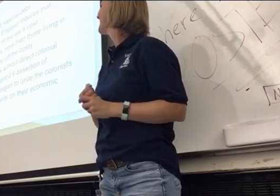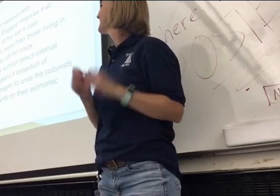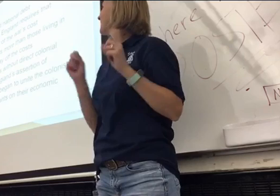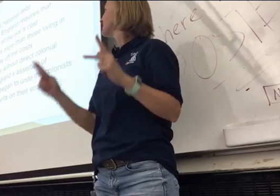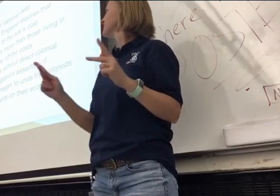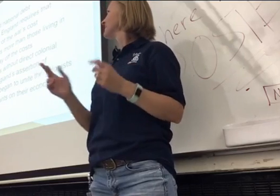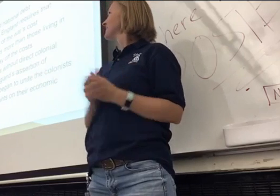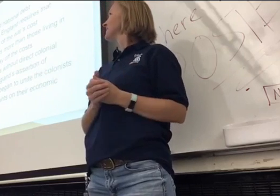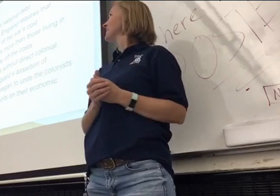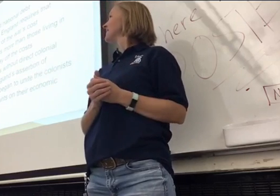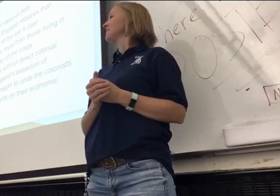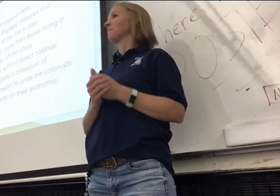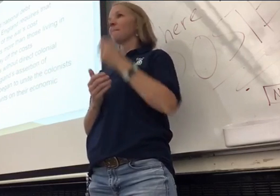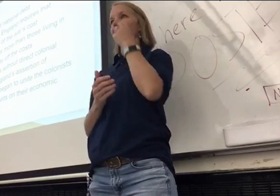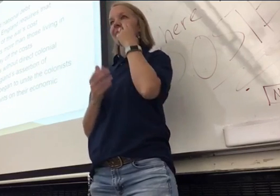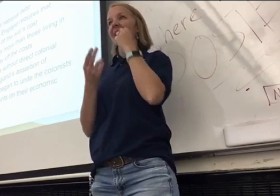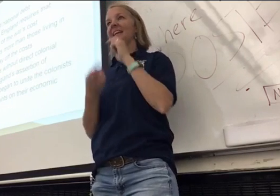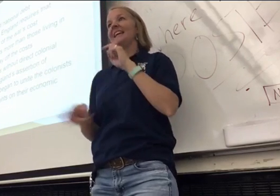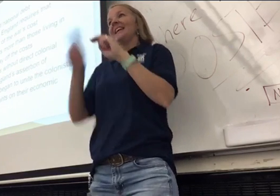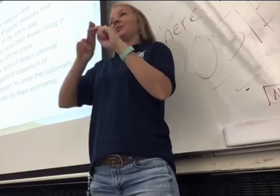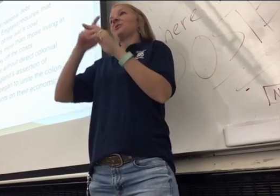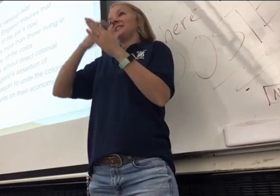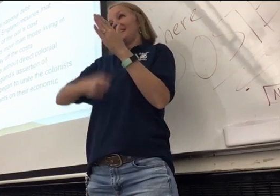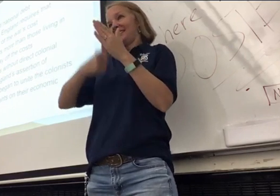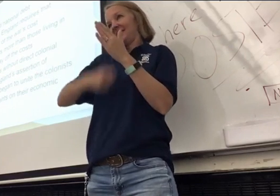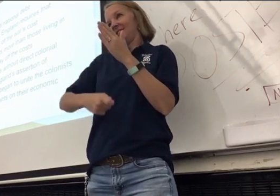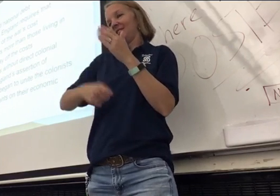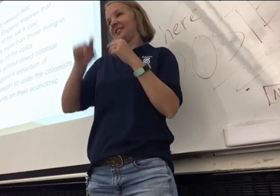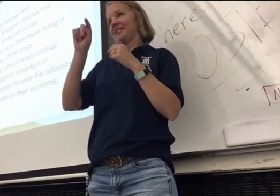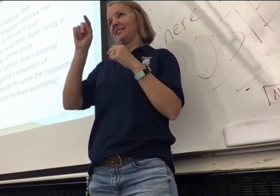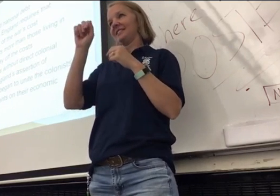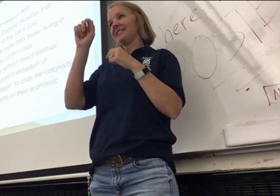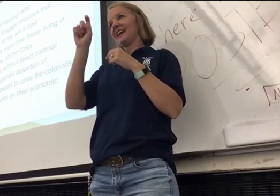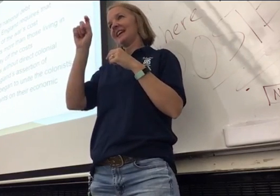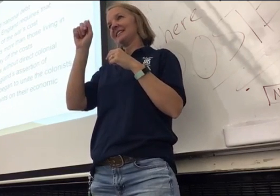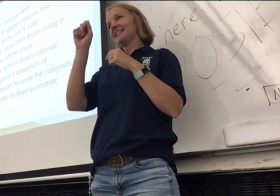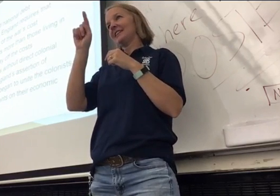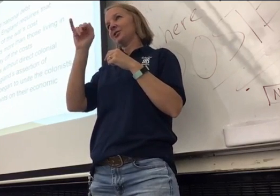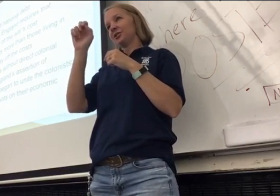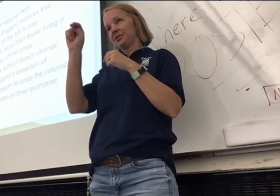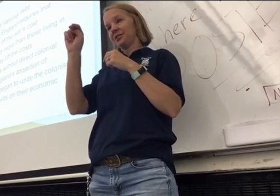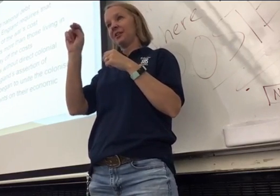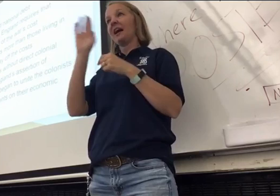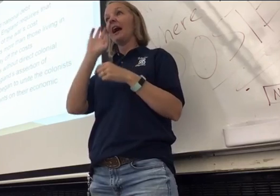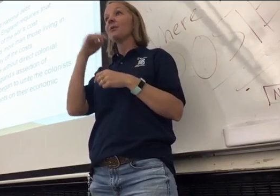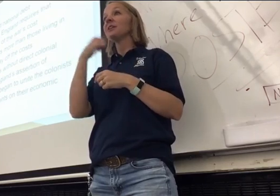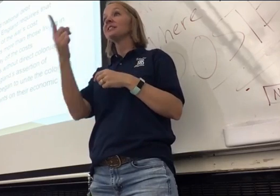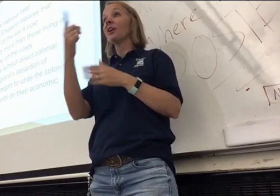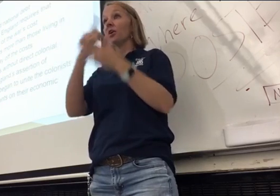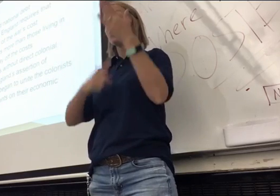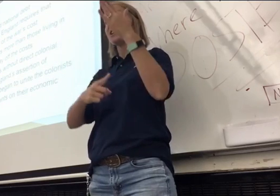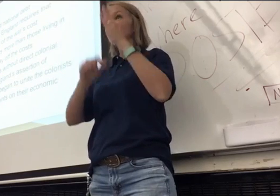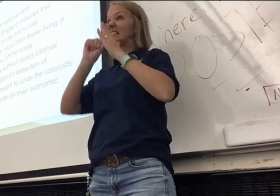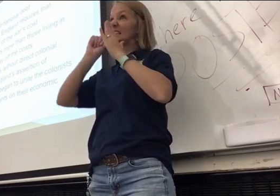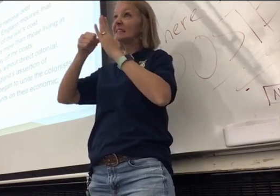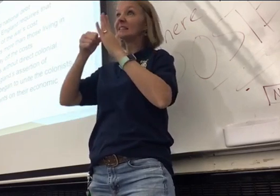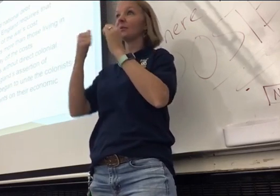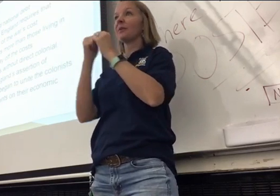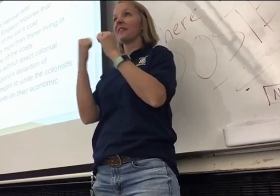okay. So, increase in taxation. Okay, I'm going to tell you what to highlight on this